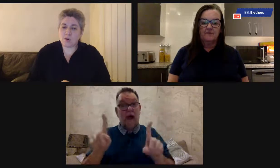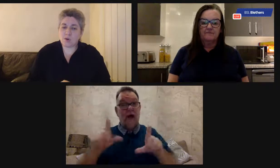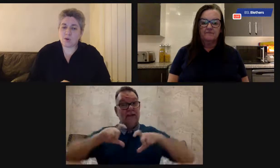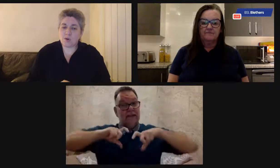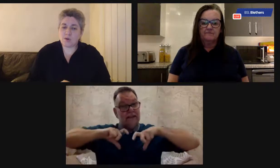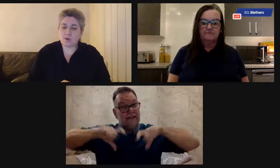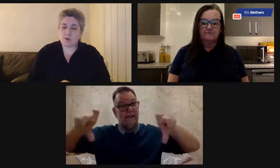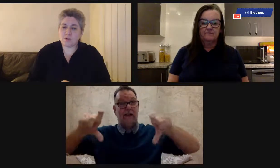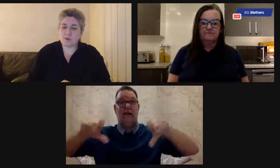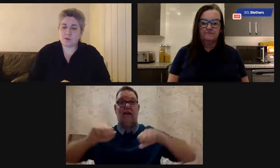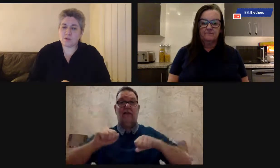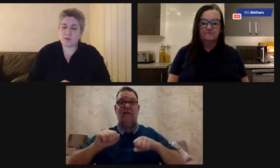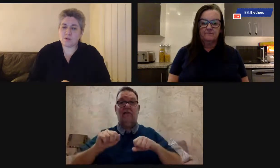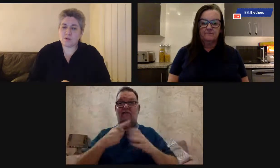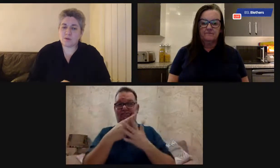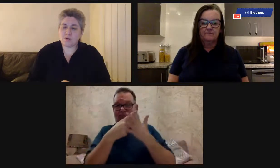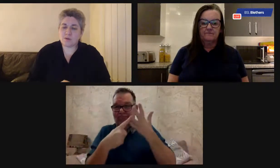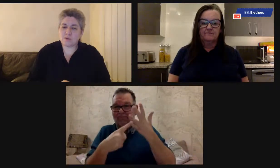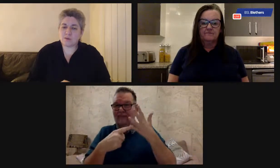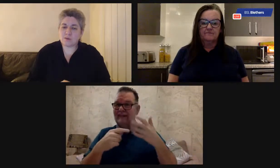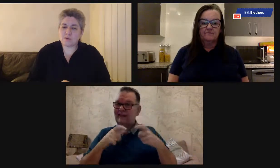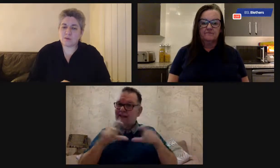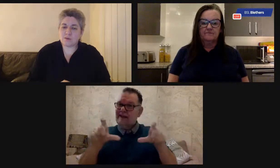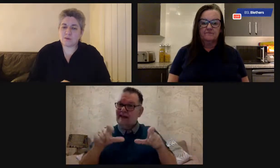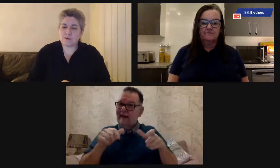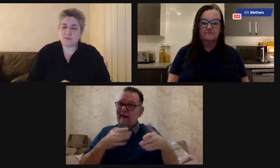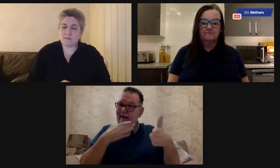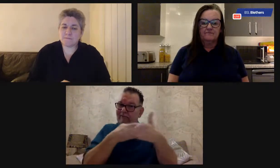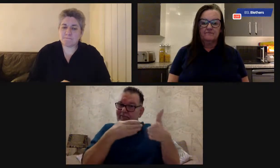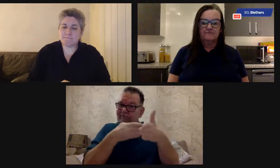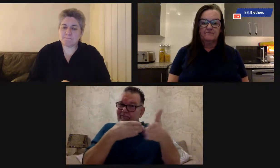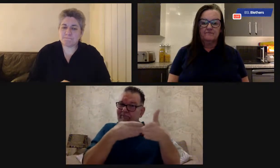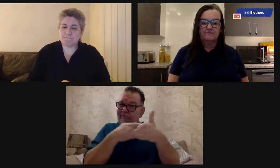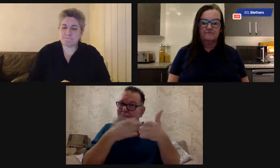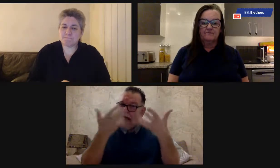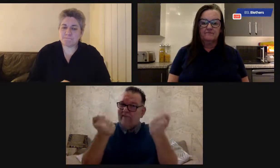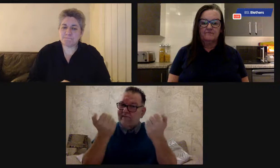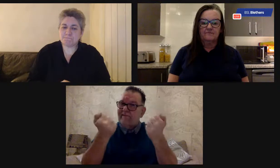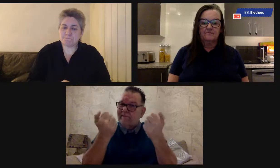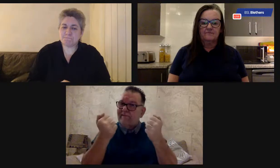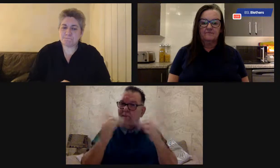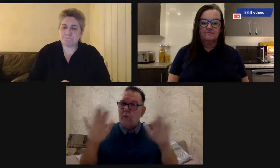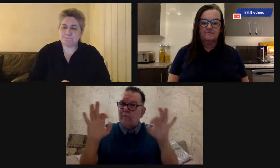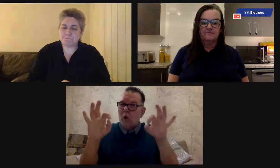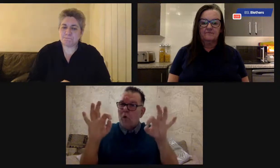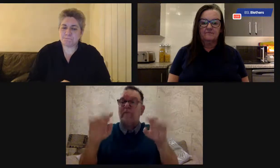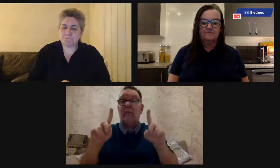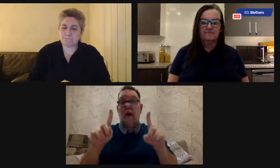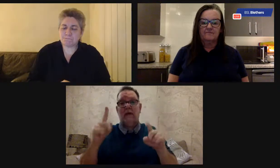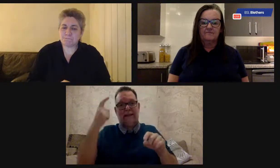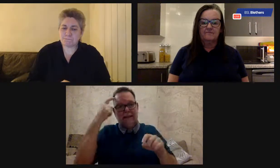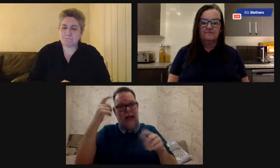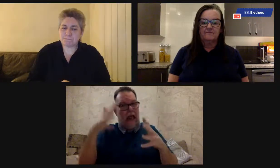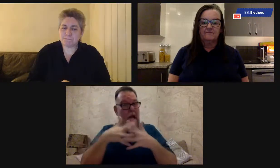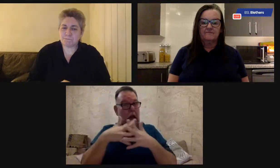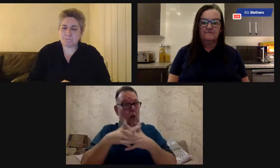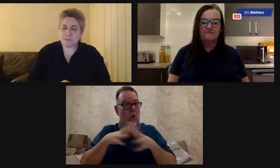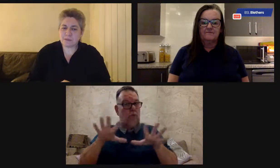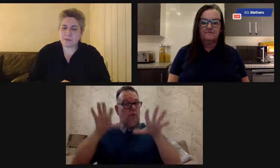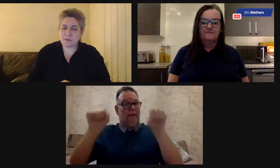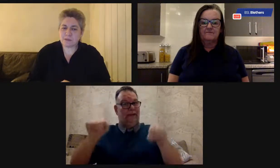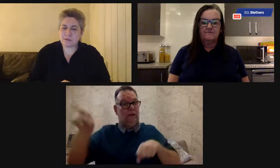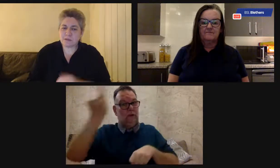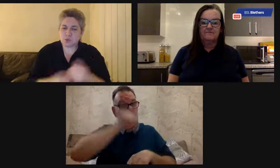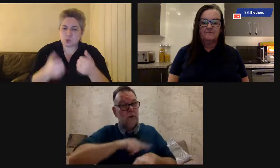help them, support them fill in the form. But as I said before, there is still some, we try